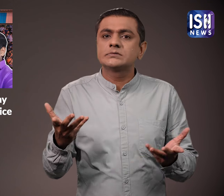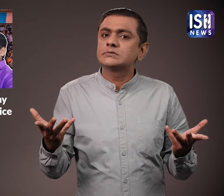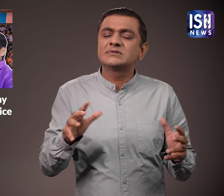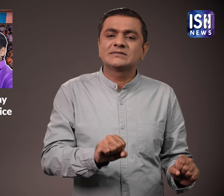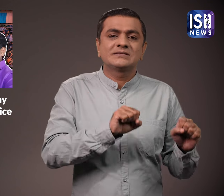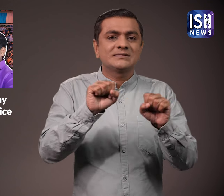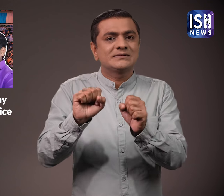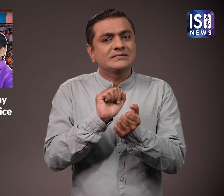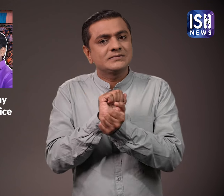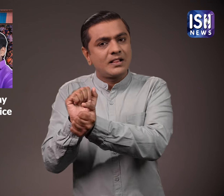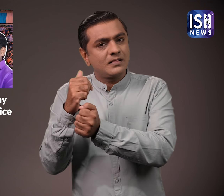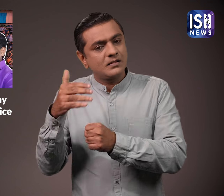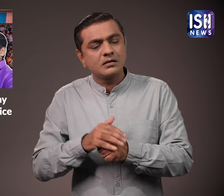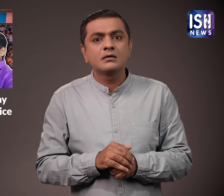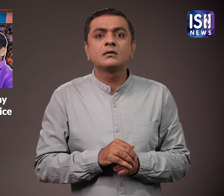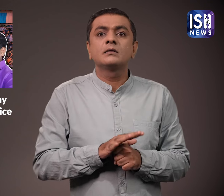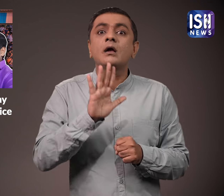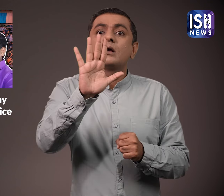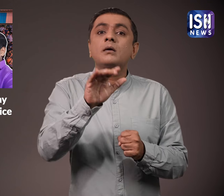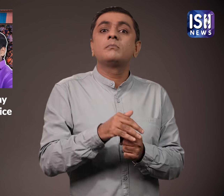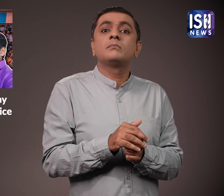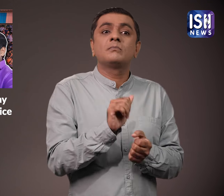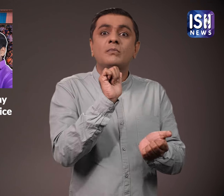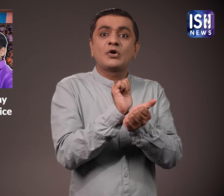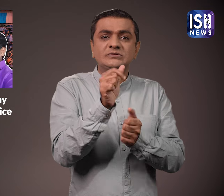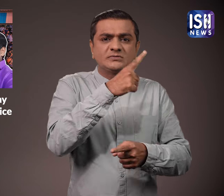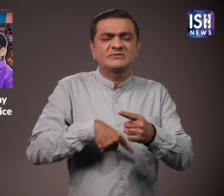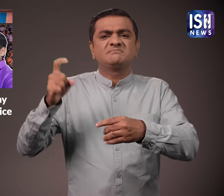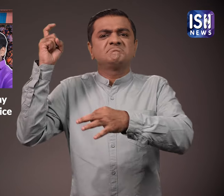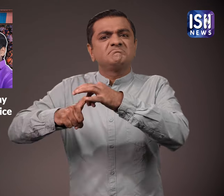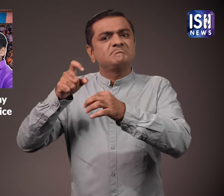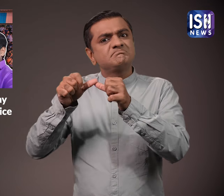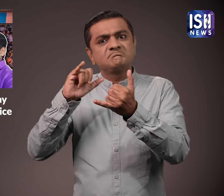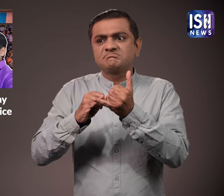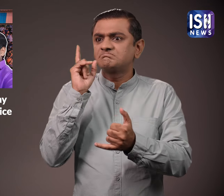This disheartening incident. Shinde was arrested and questioned by the police.